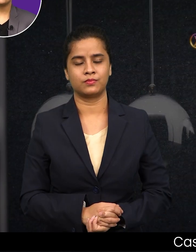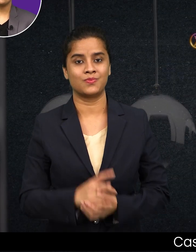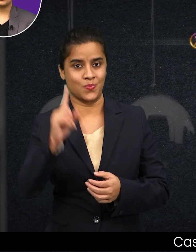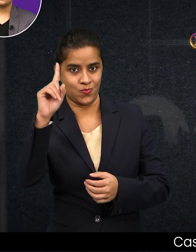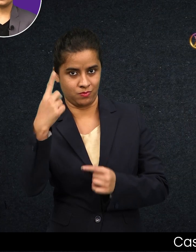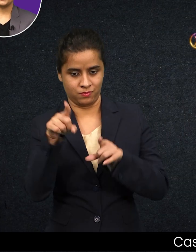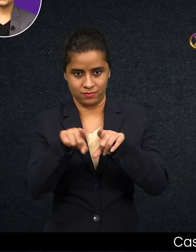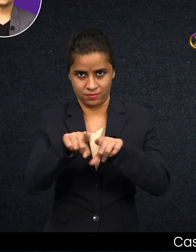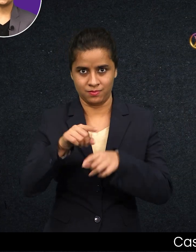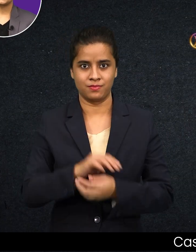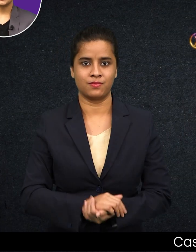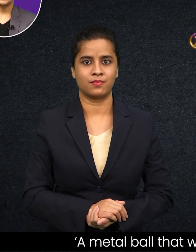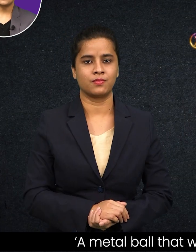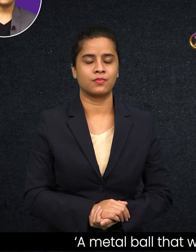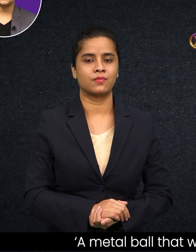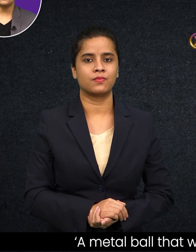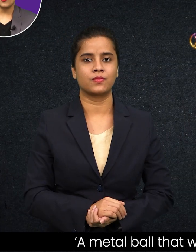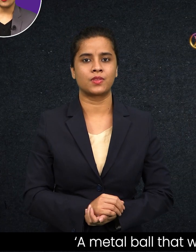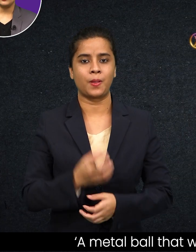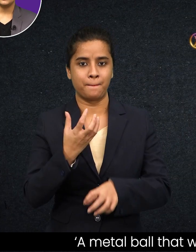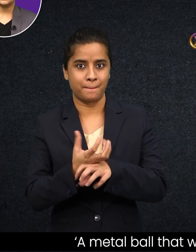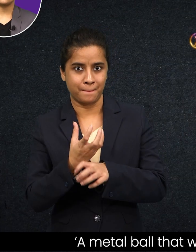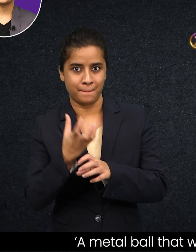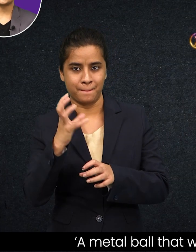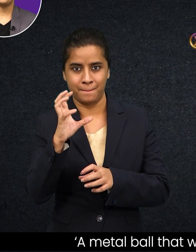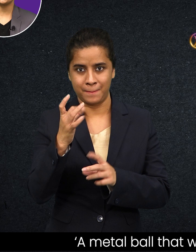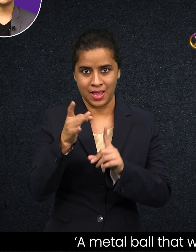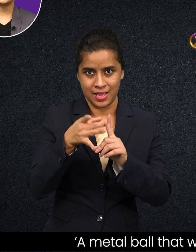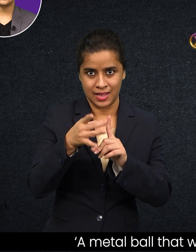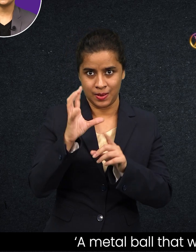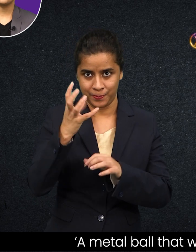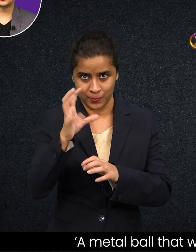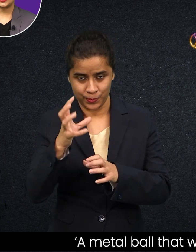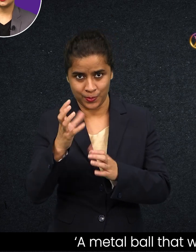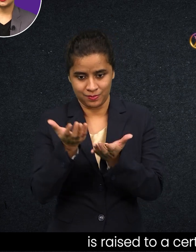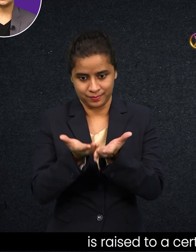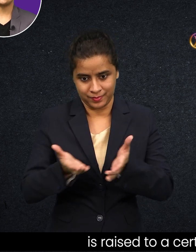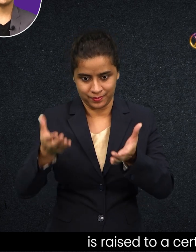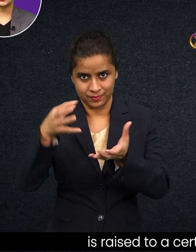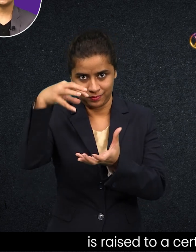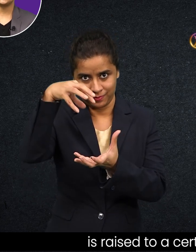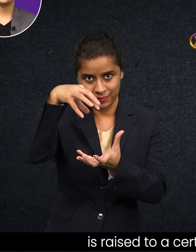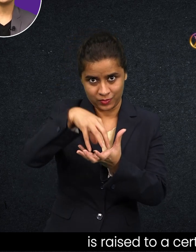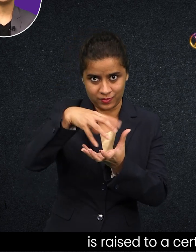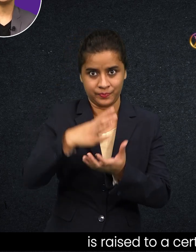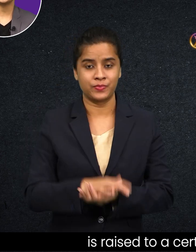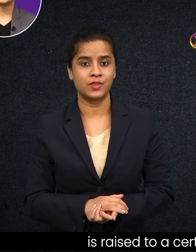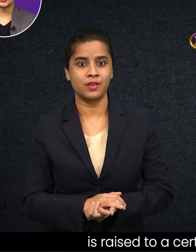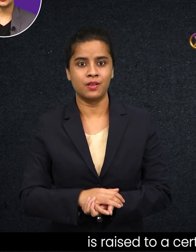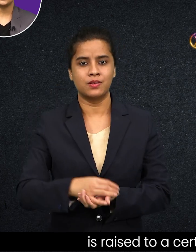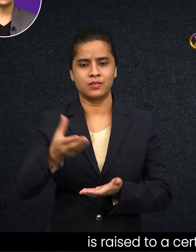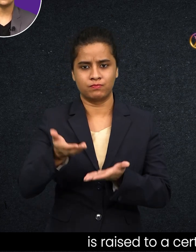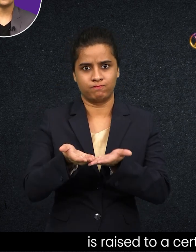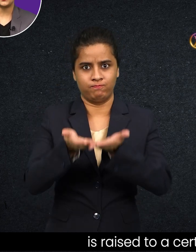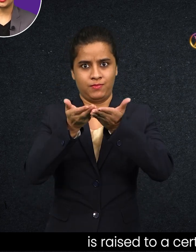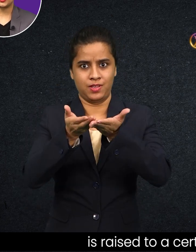Case number 1. A metal ball that was kept on a ceramic plate is raised to a certain